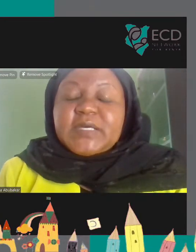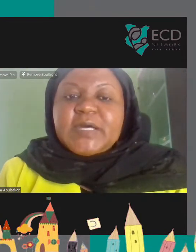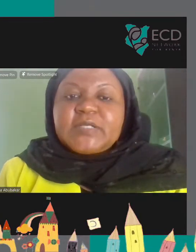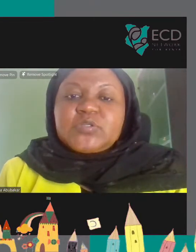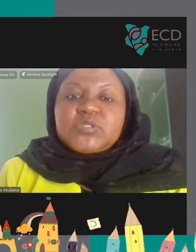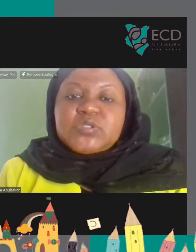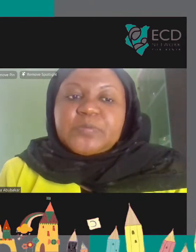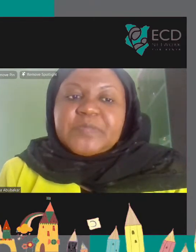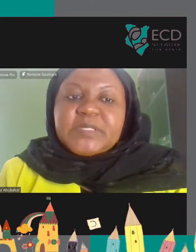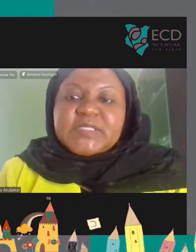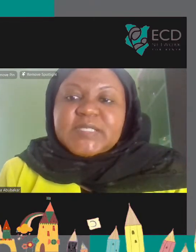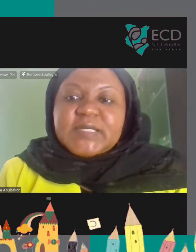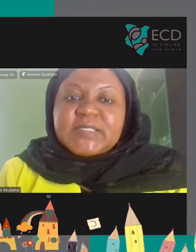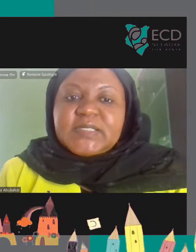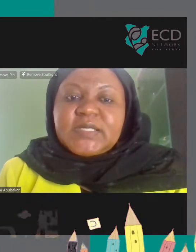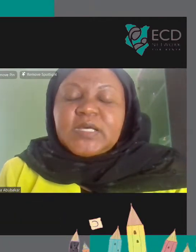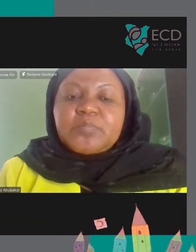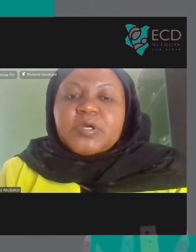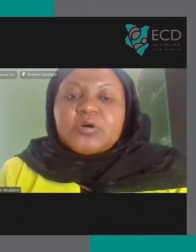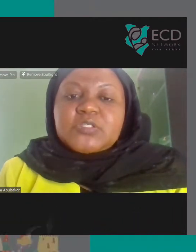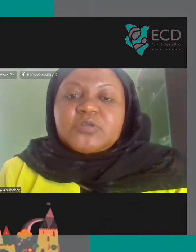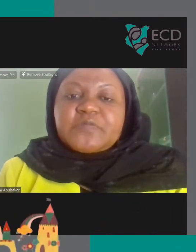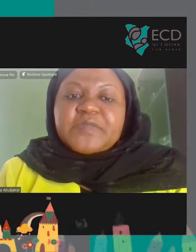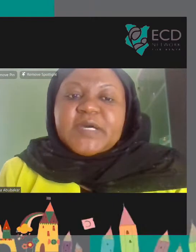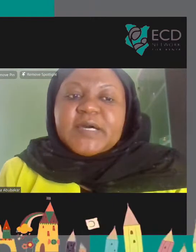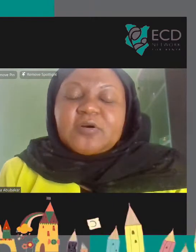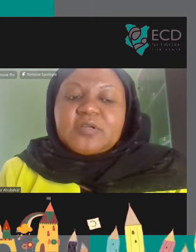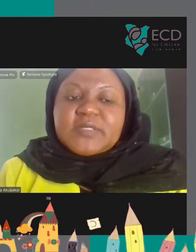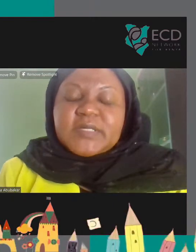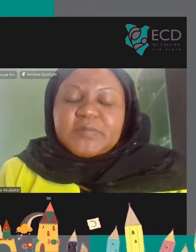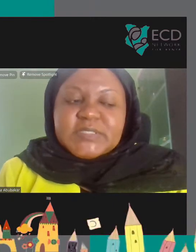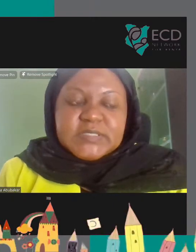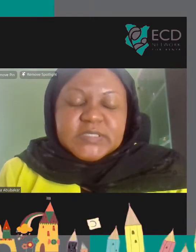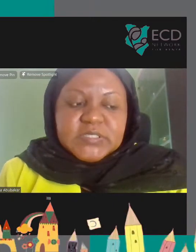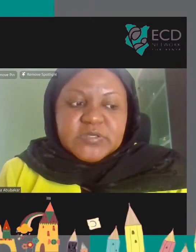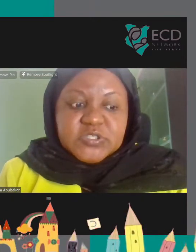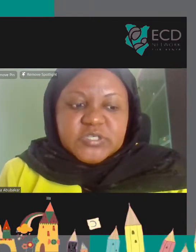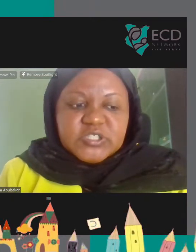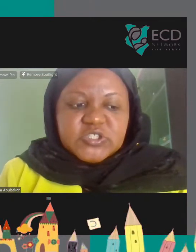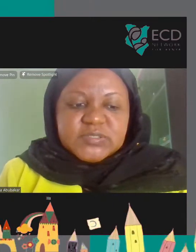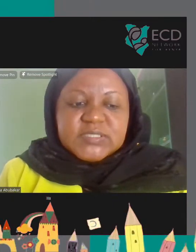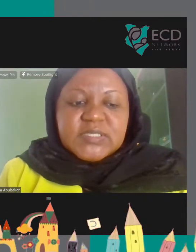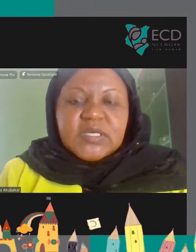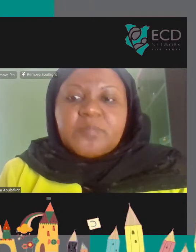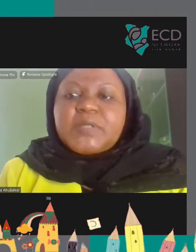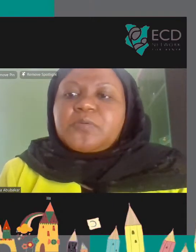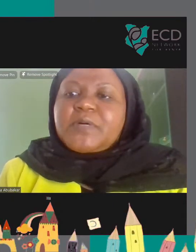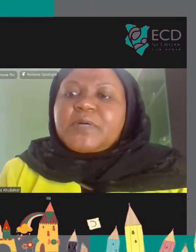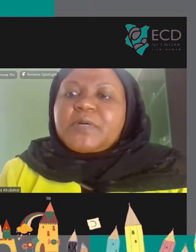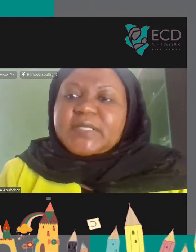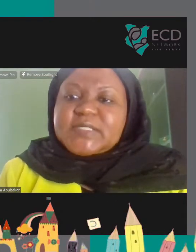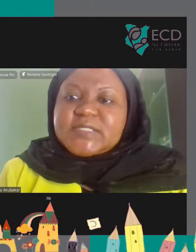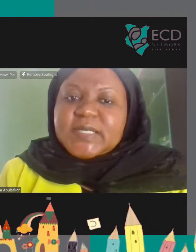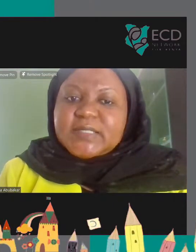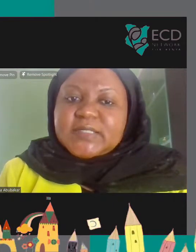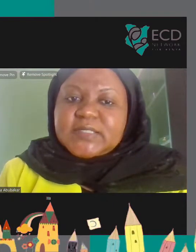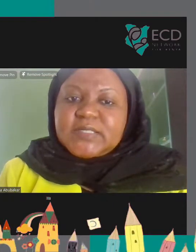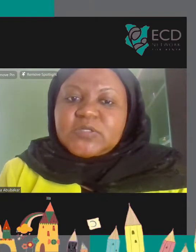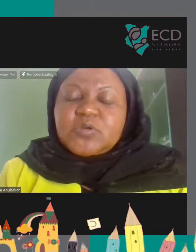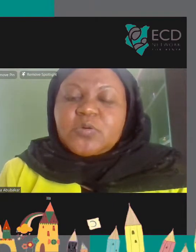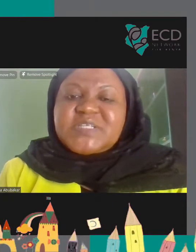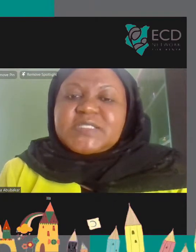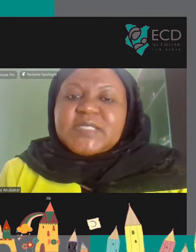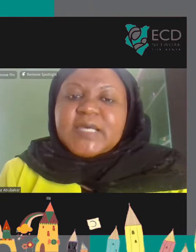pandemic hit, we had to stop the study because of all the restrictions. But we wanted to